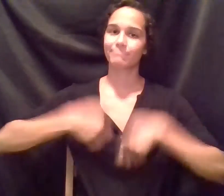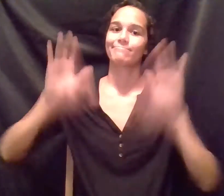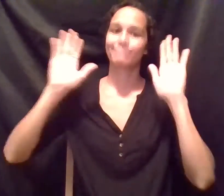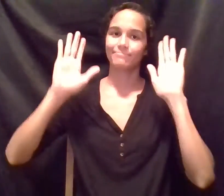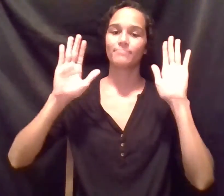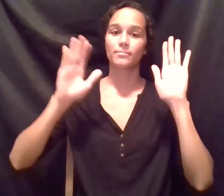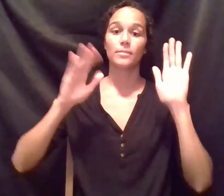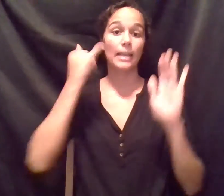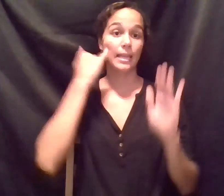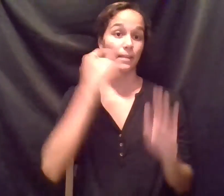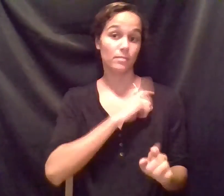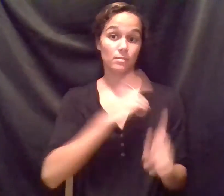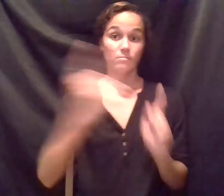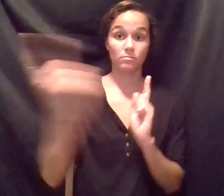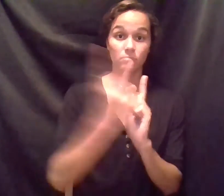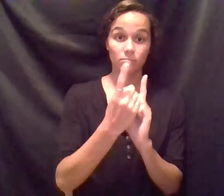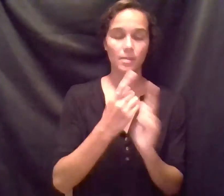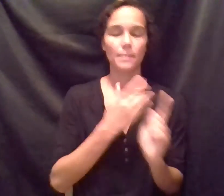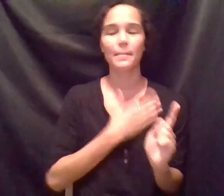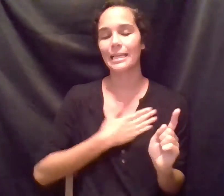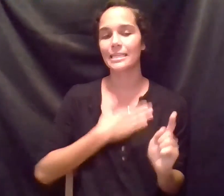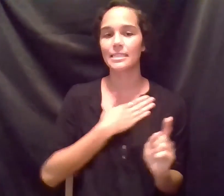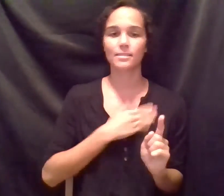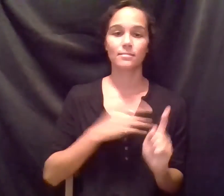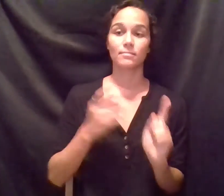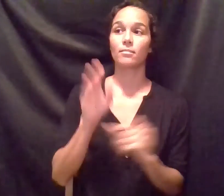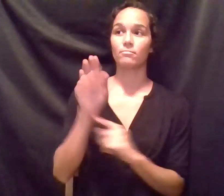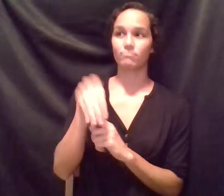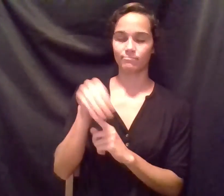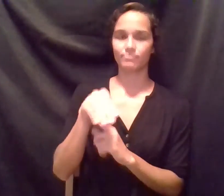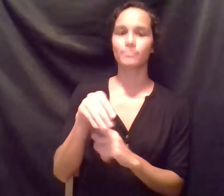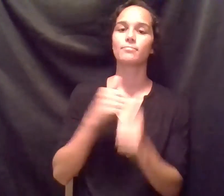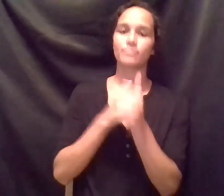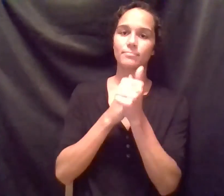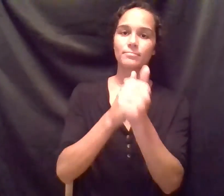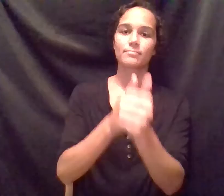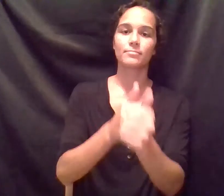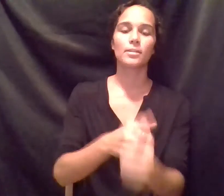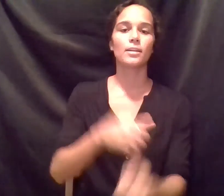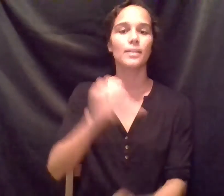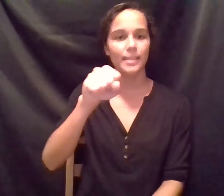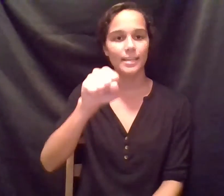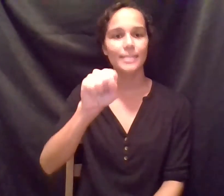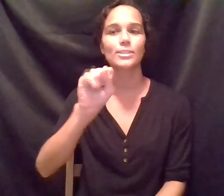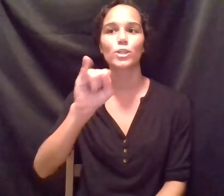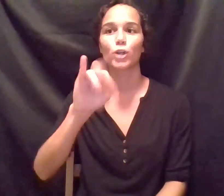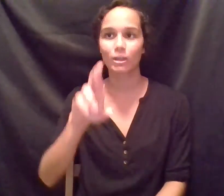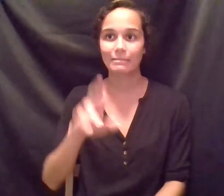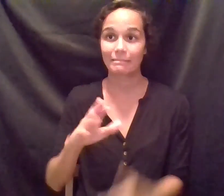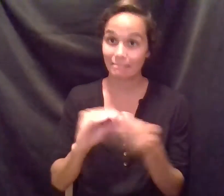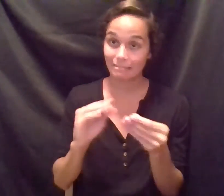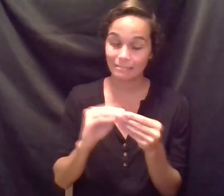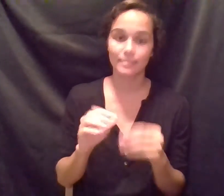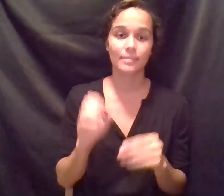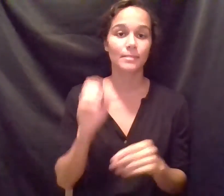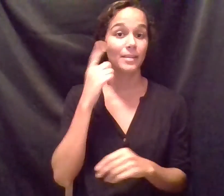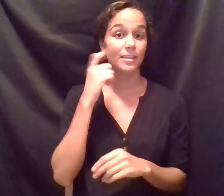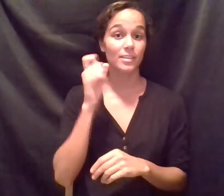you need to say, because you do not have constitutional rights because you waive them so that you're not in prison. That's the way it